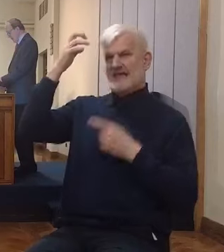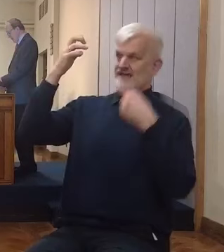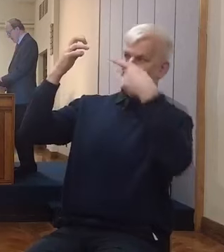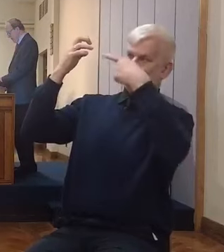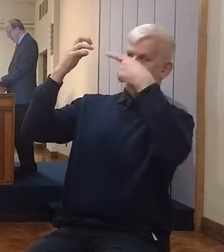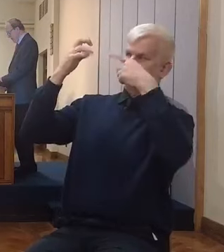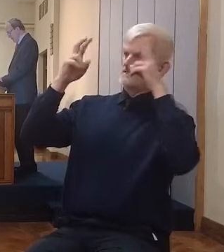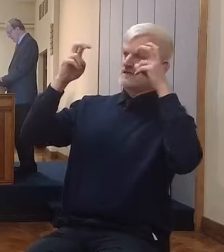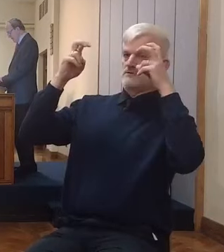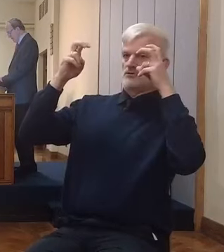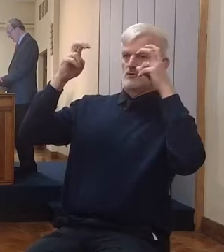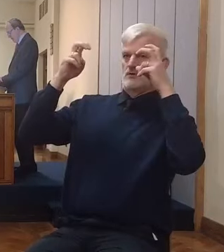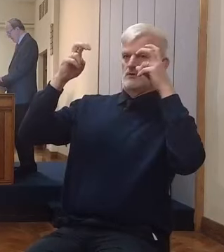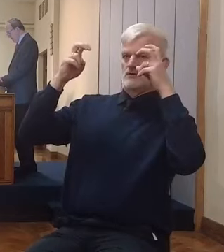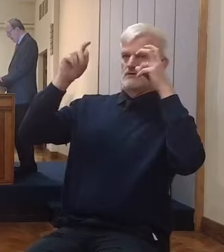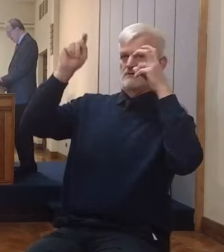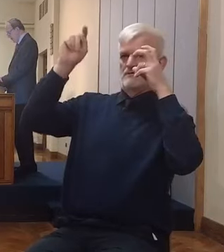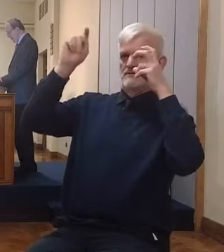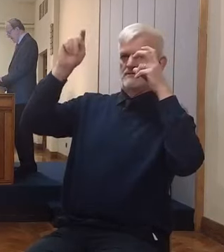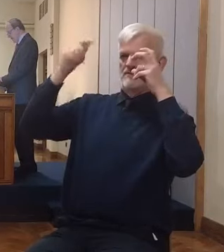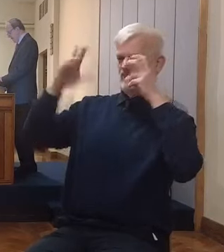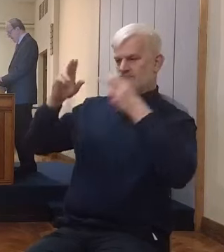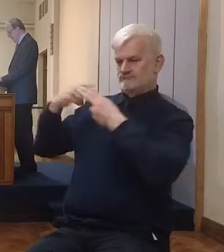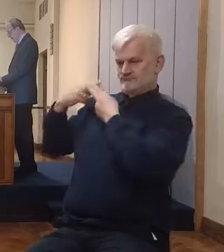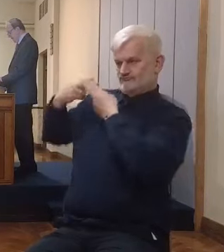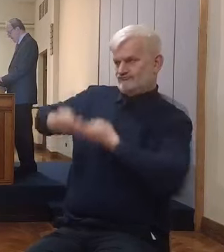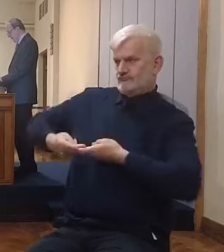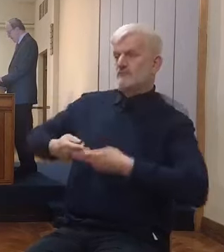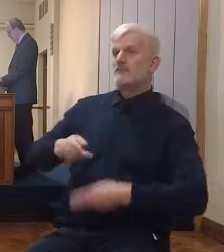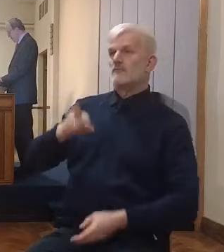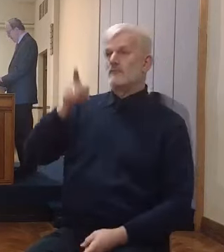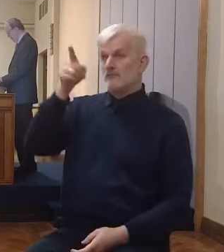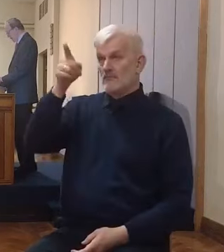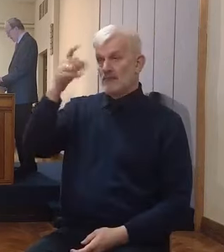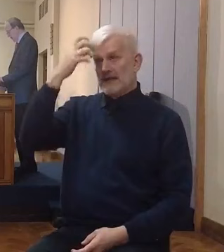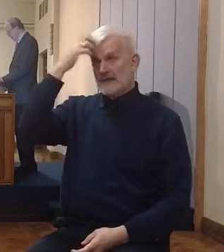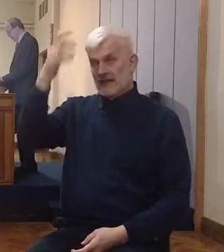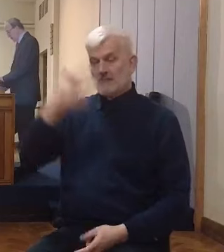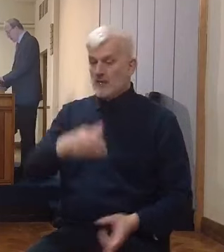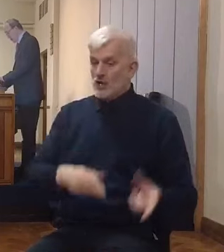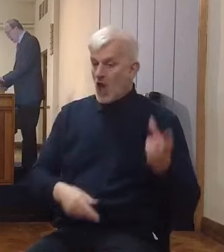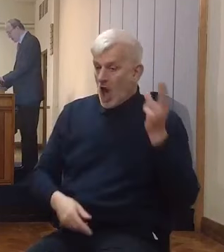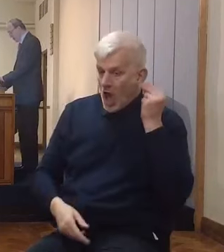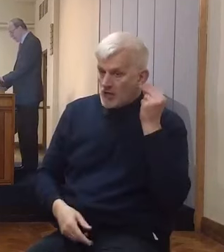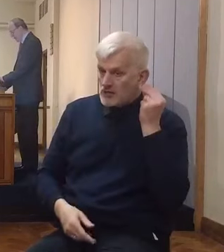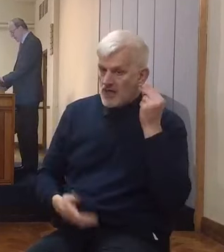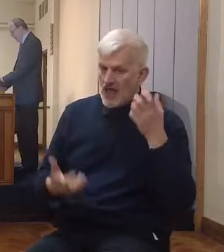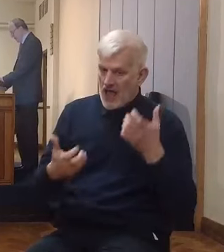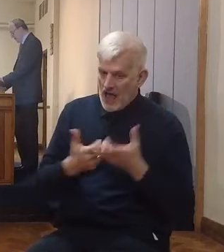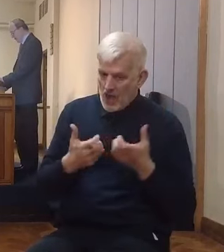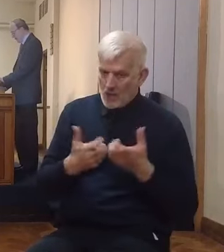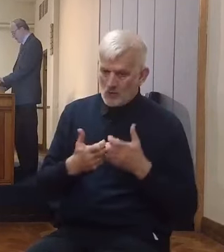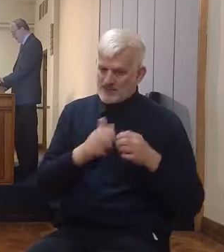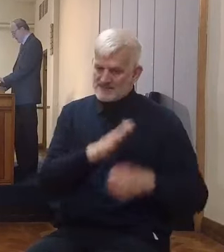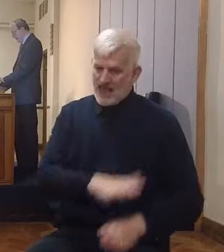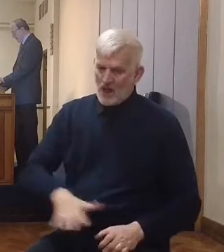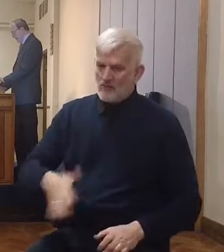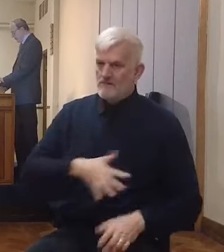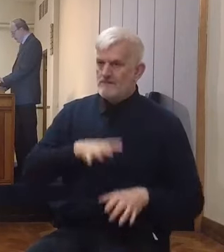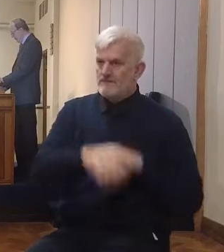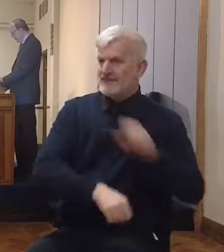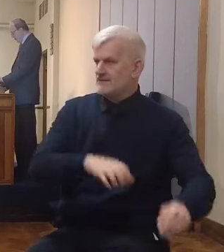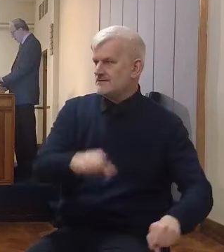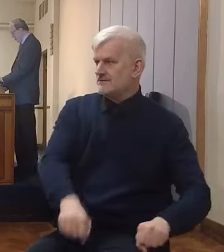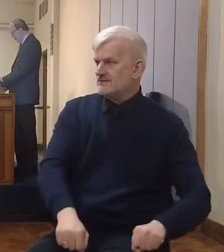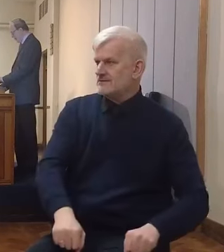his name, king of Hazor, had heard those things, the conquest of the south,